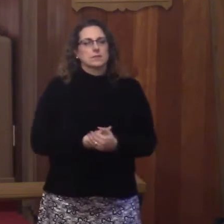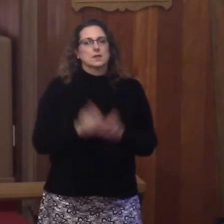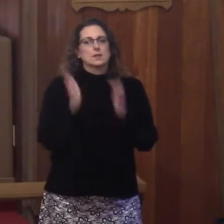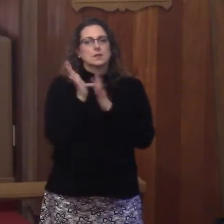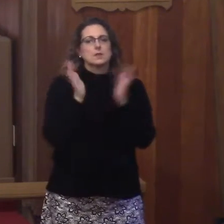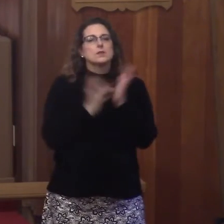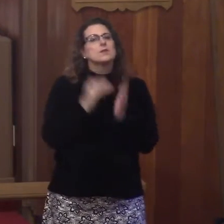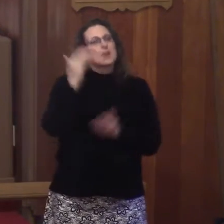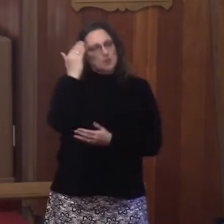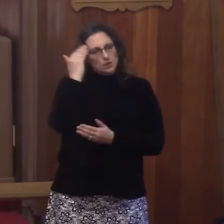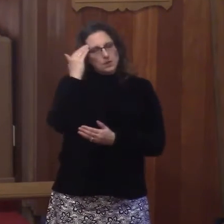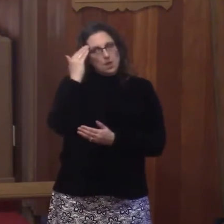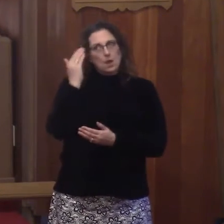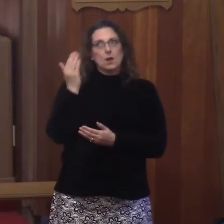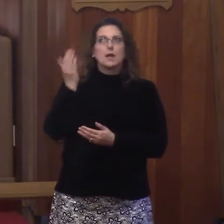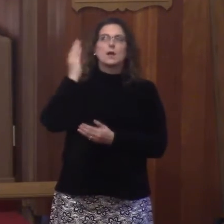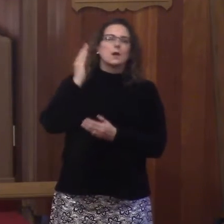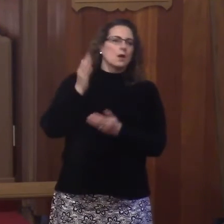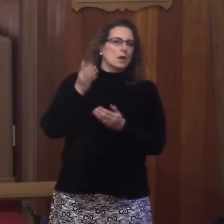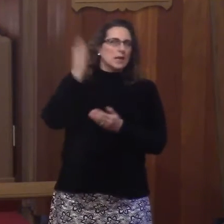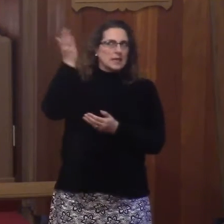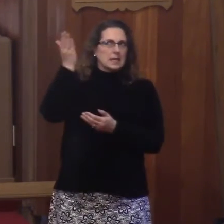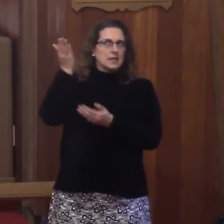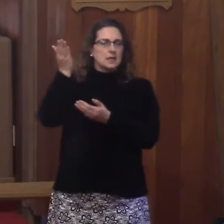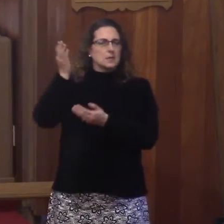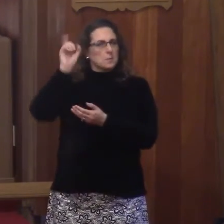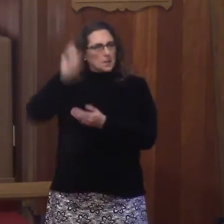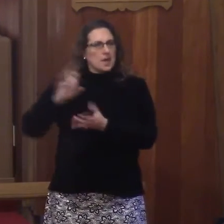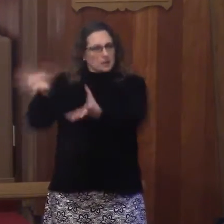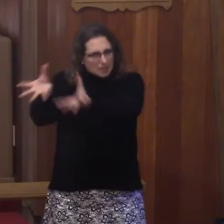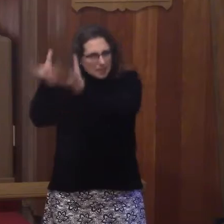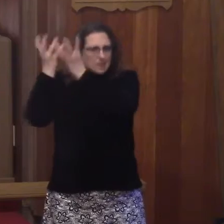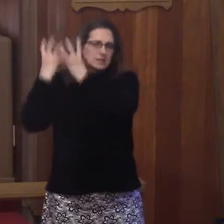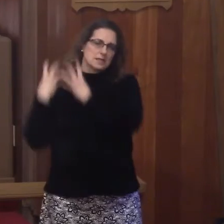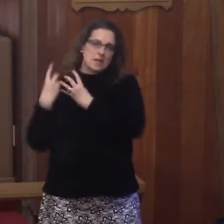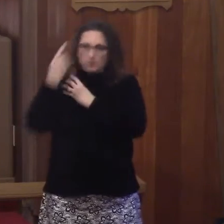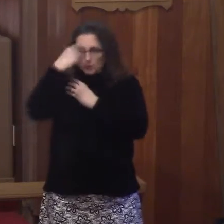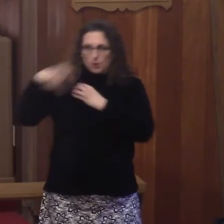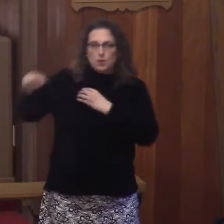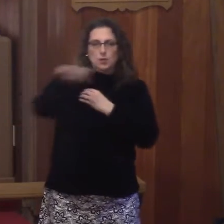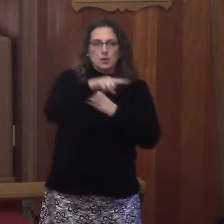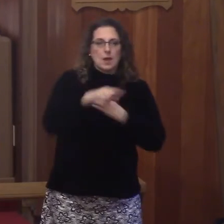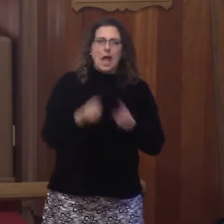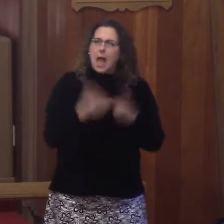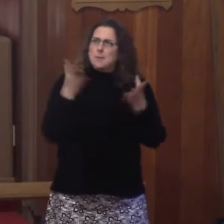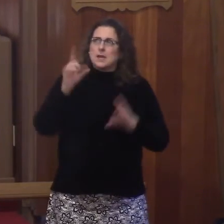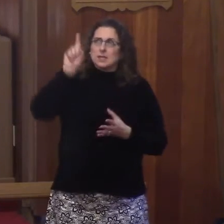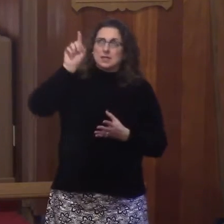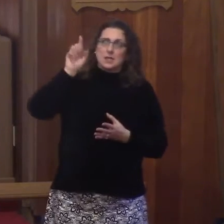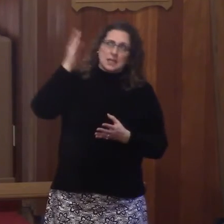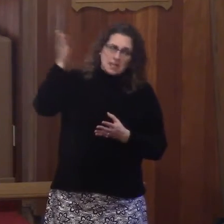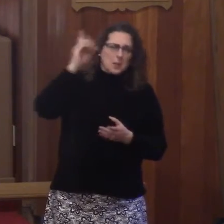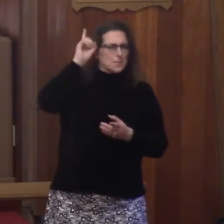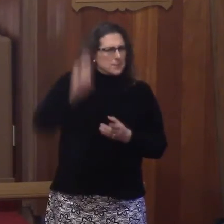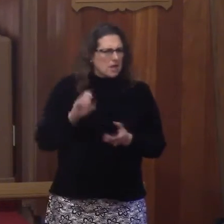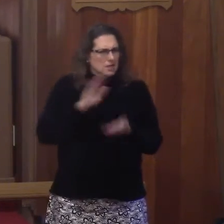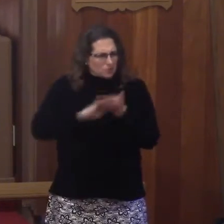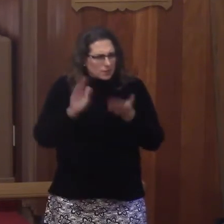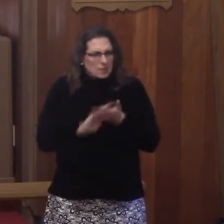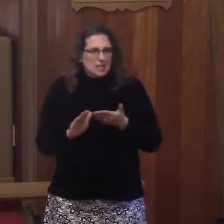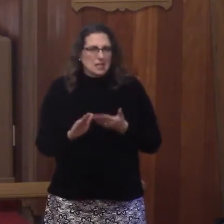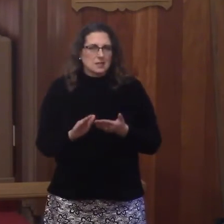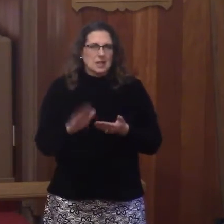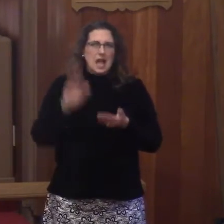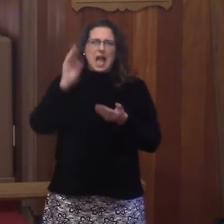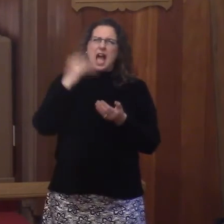Jesus knows what he has to bear for you. He knows how much he has to forgive. He knows how dirty he